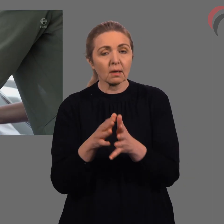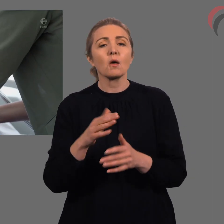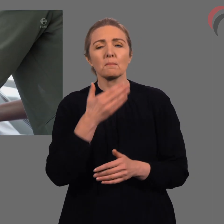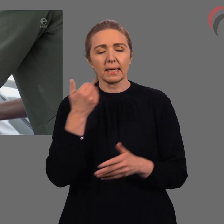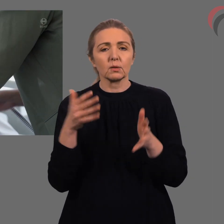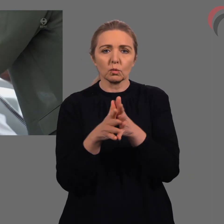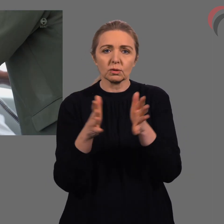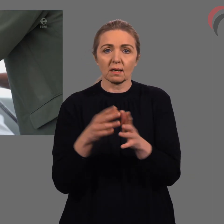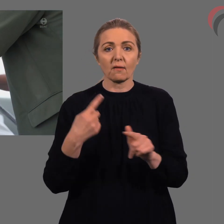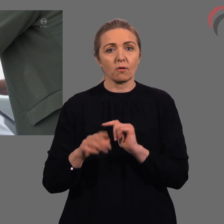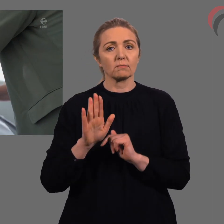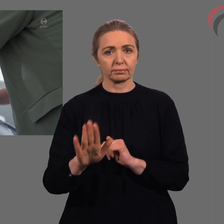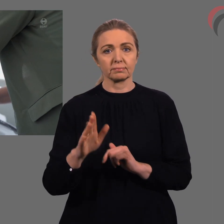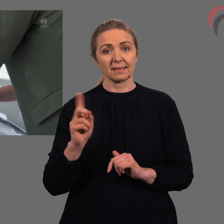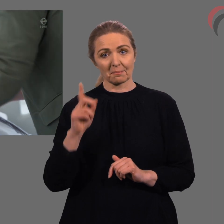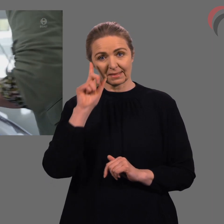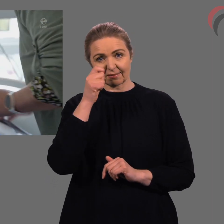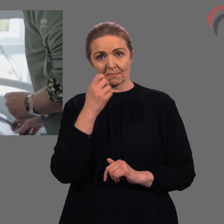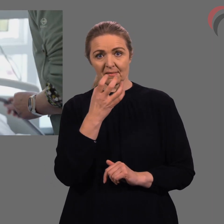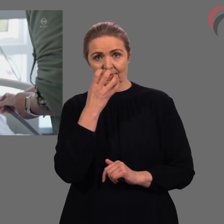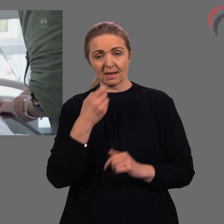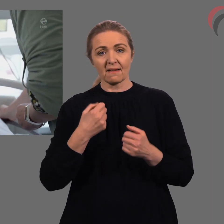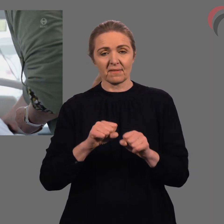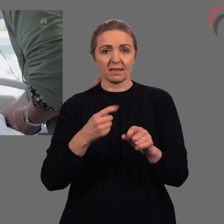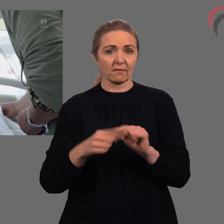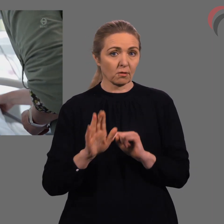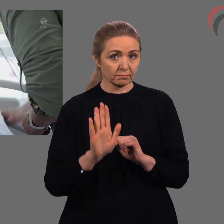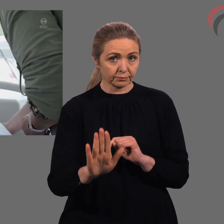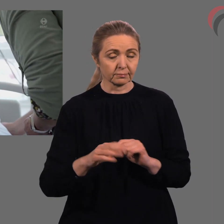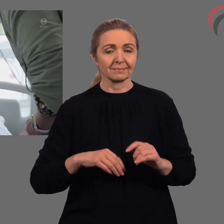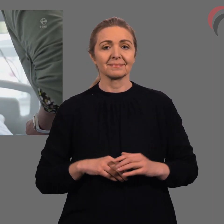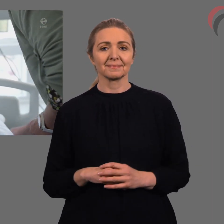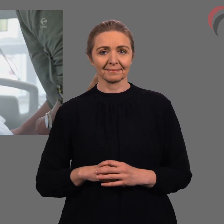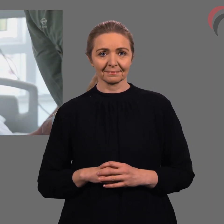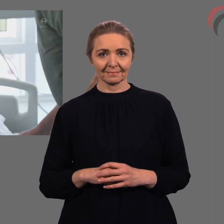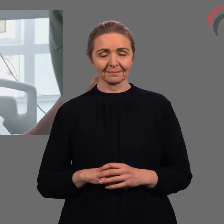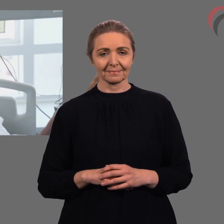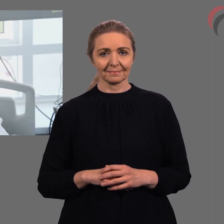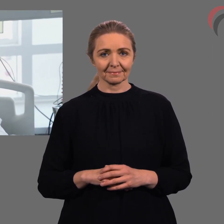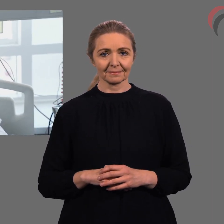útskýrum þá nánar hvernig svefnvélar virka. Og svo ertu bara með barkan hérna undir koddanum